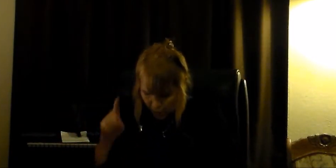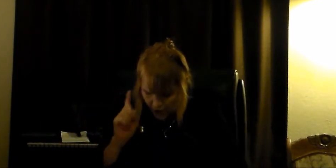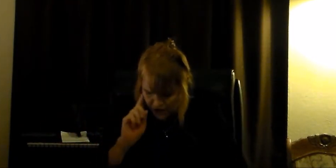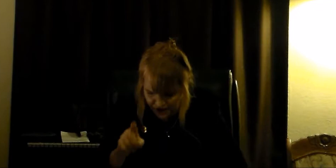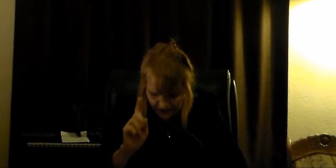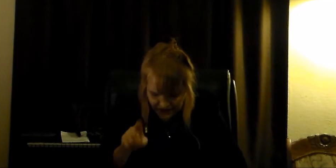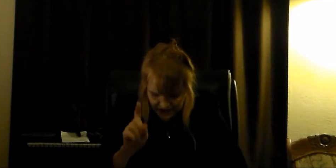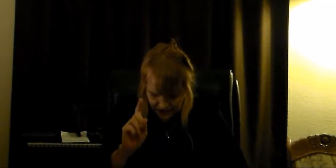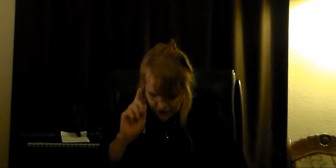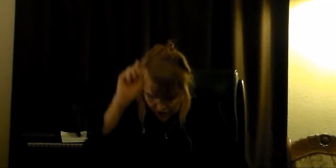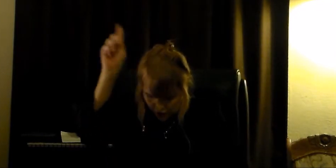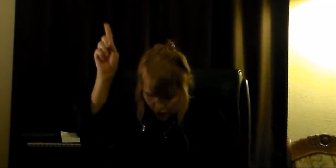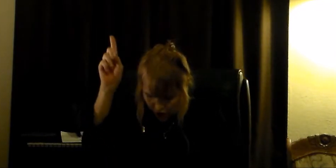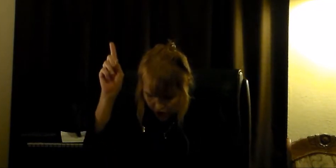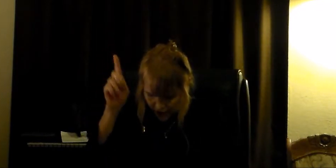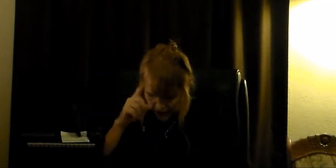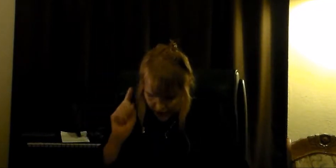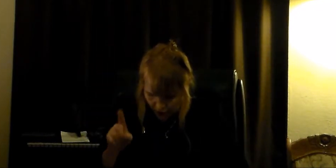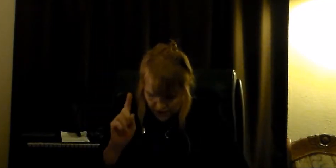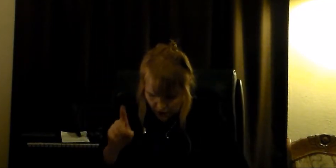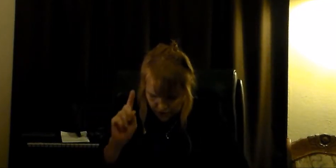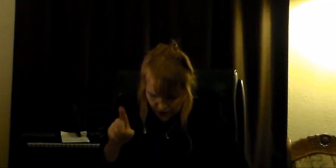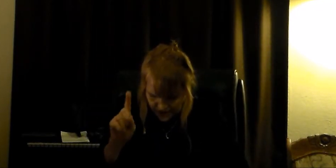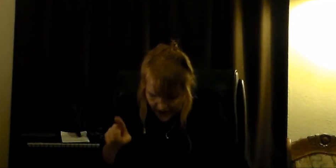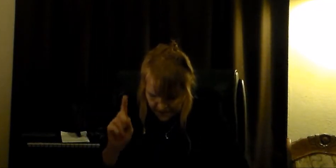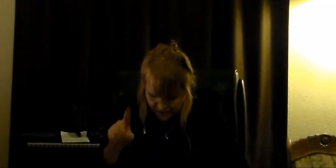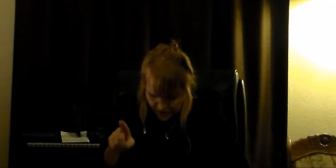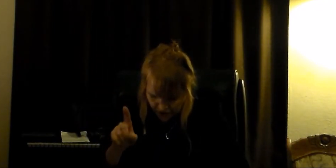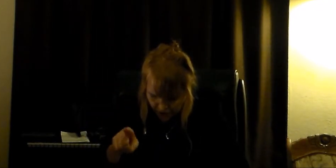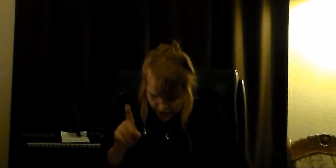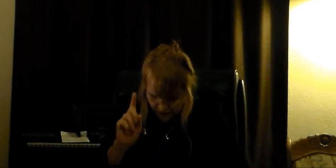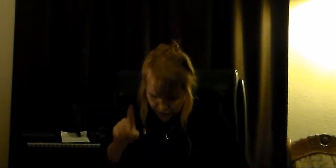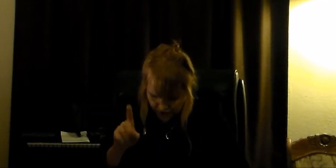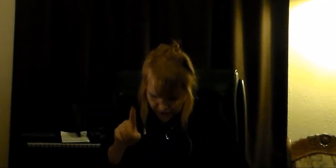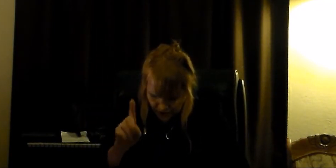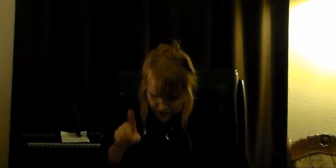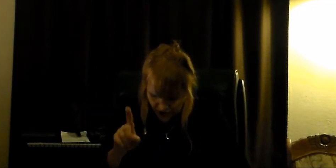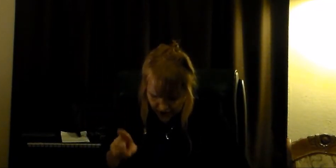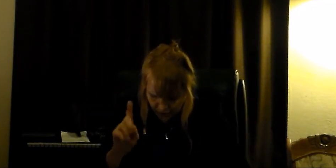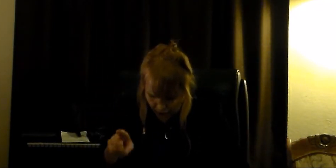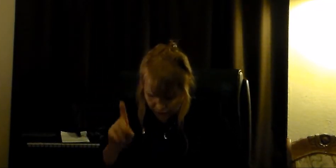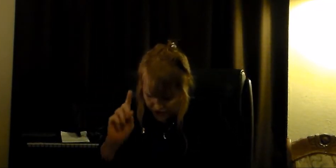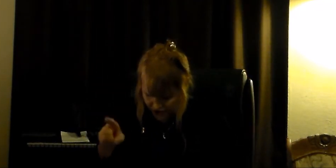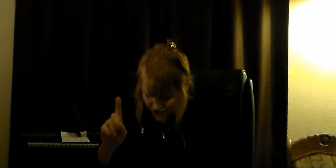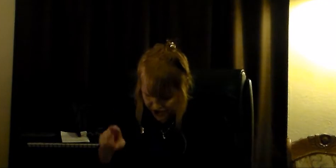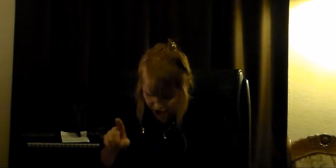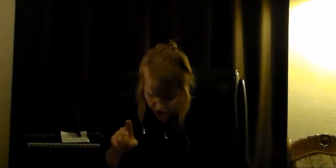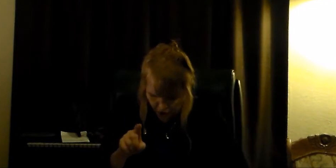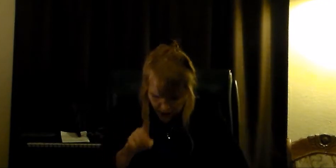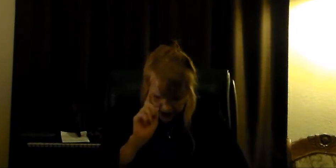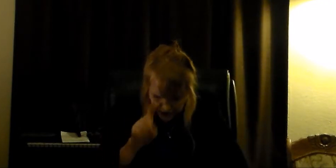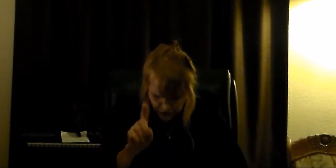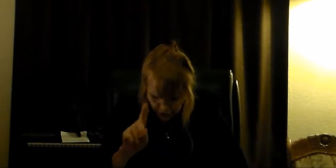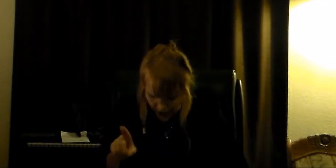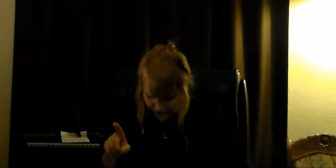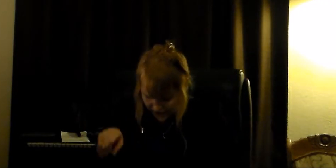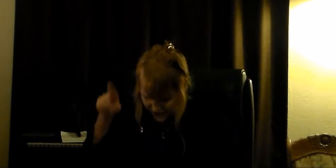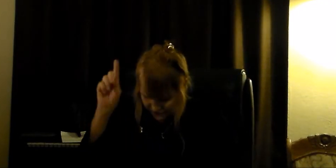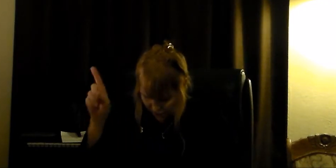Deuteronomy 14:22. We are to give a tenth to the Lord and always, always, always ask before doing it. WWJD, what would Jesus do? And do the right things for